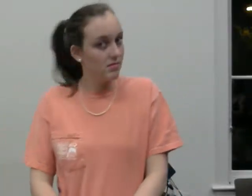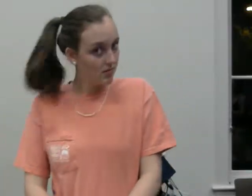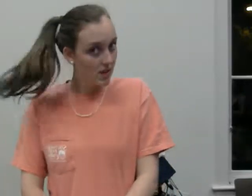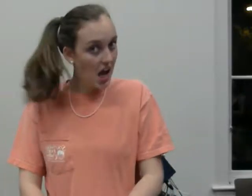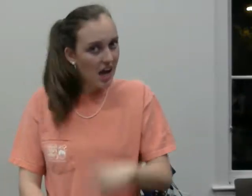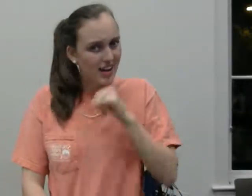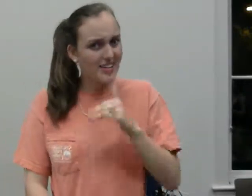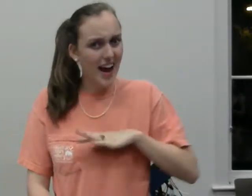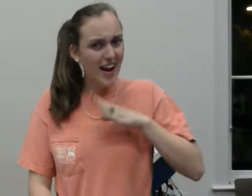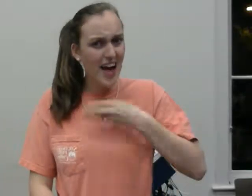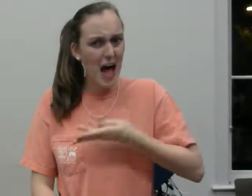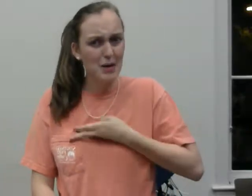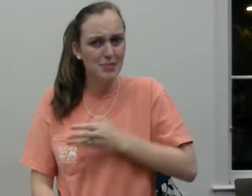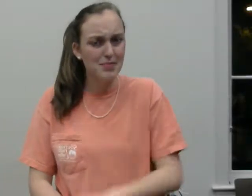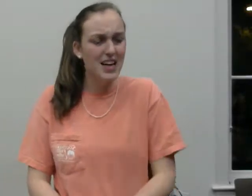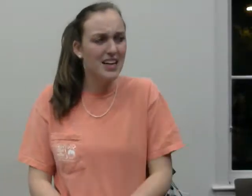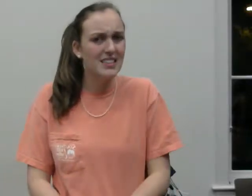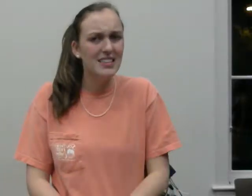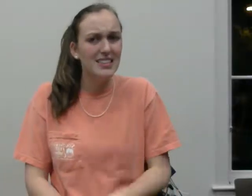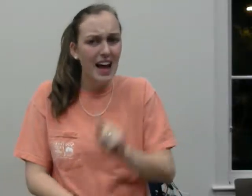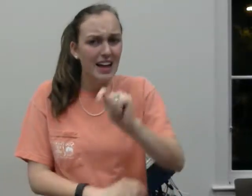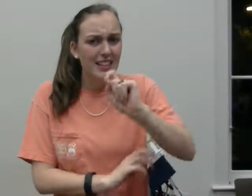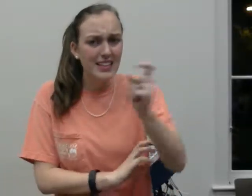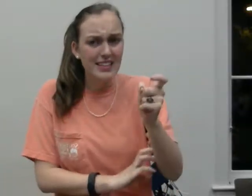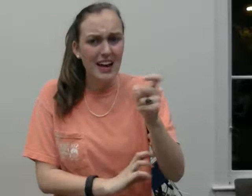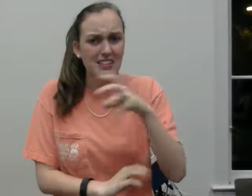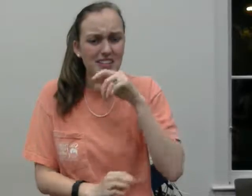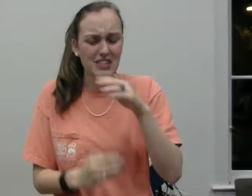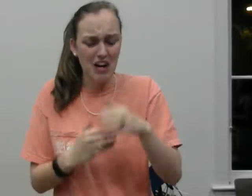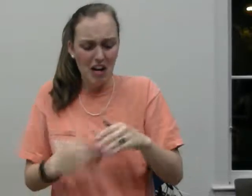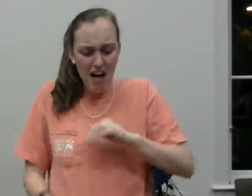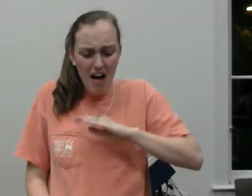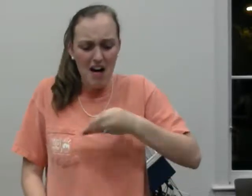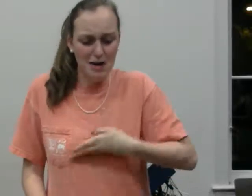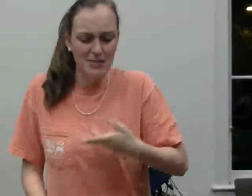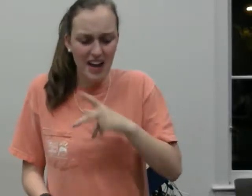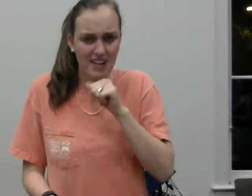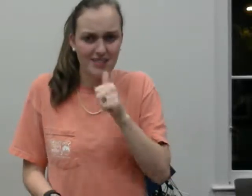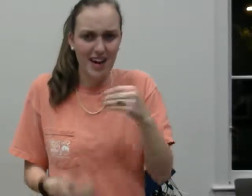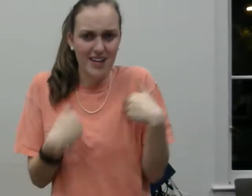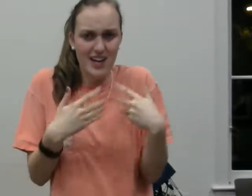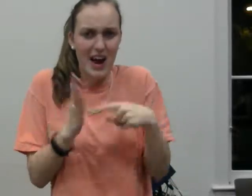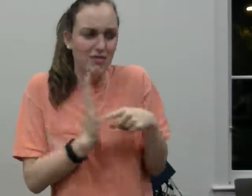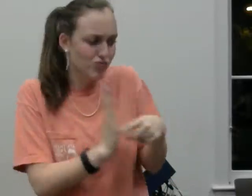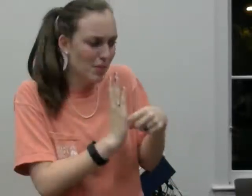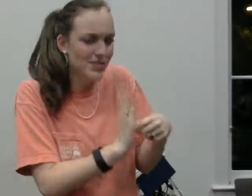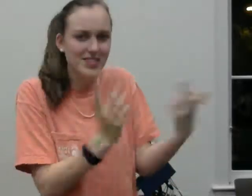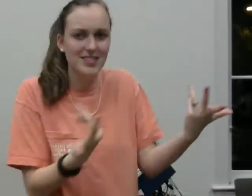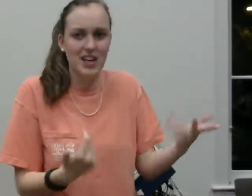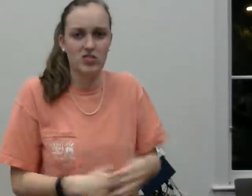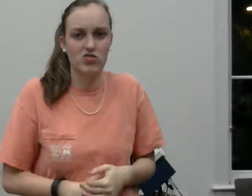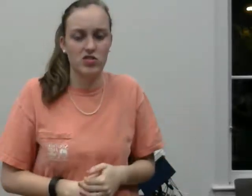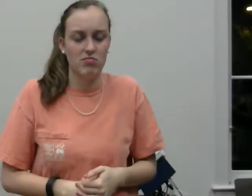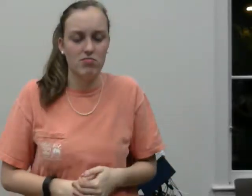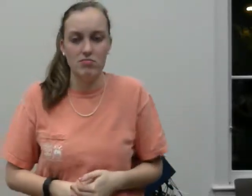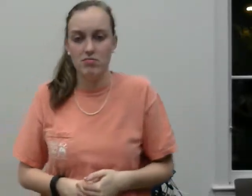that they did not have a representative in Parliament. No taxation without representation. Stay with me